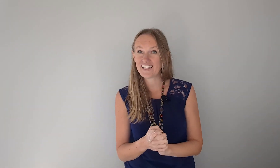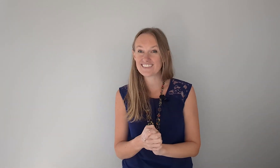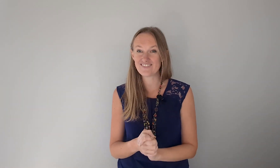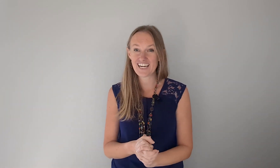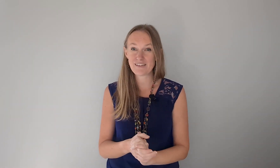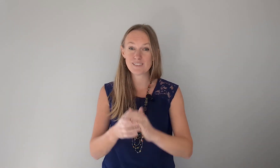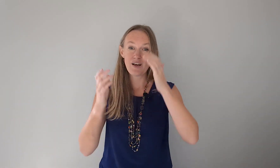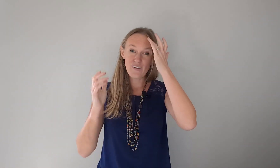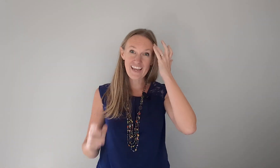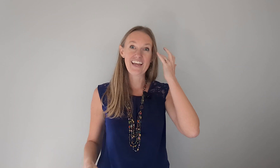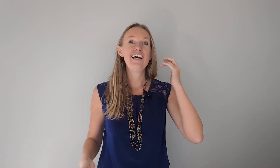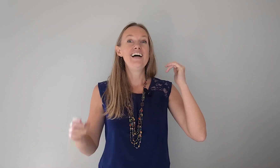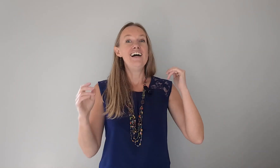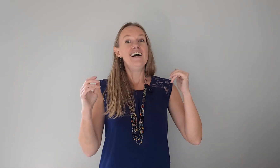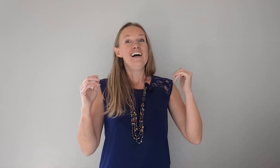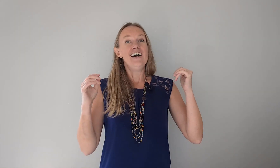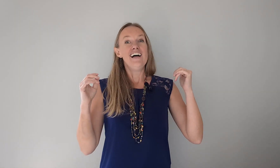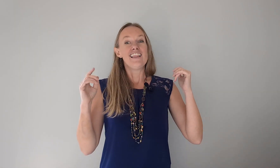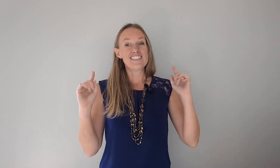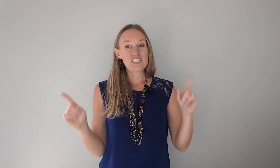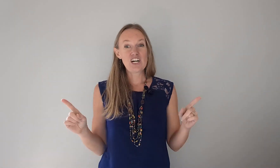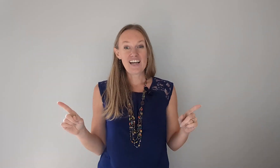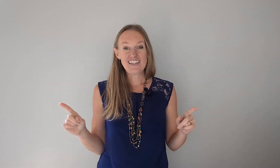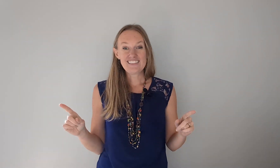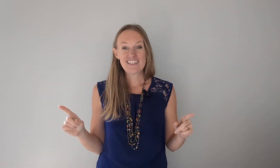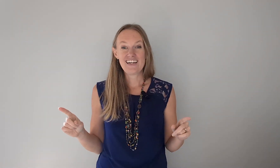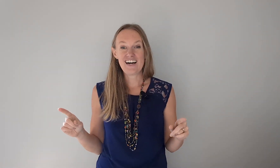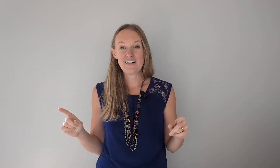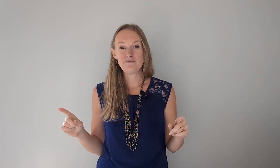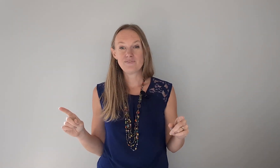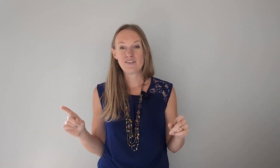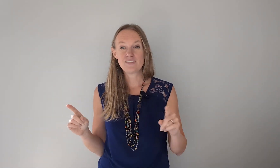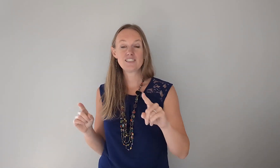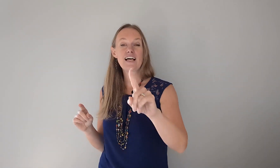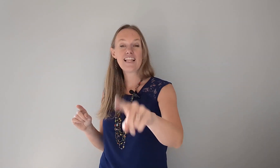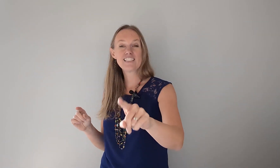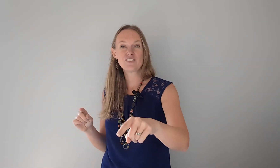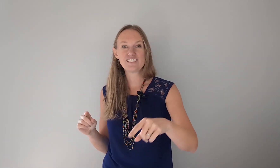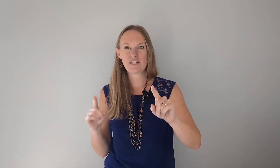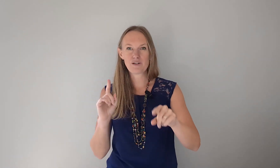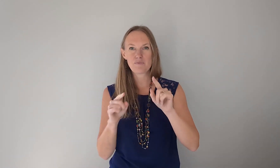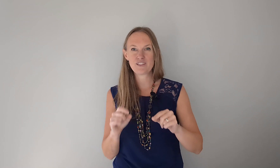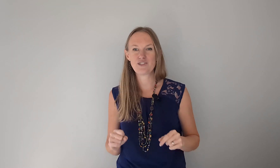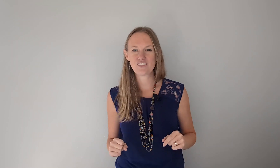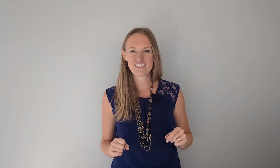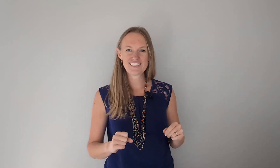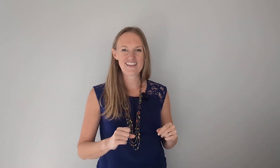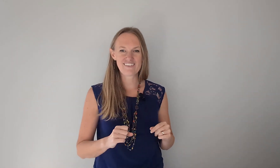it sometimes. Okay, let's try it. Just that last verse, and then we're going to put the two verses together.